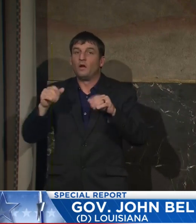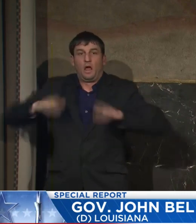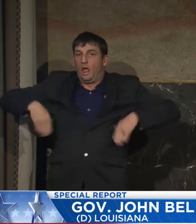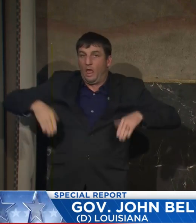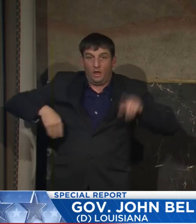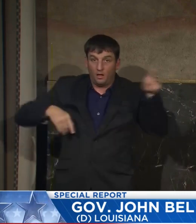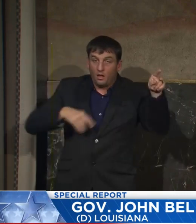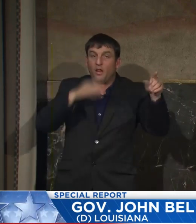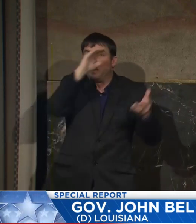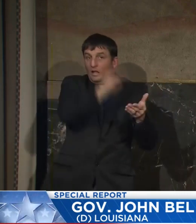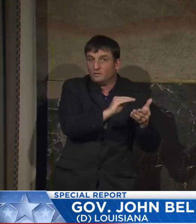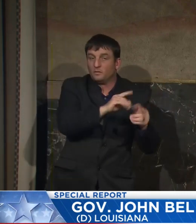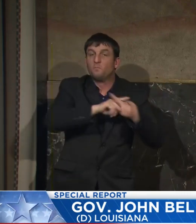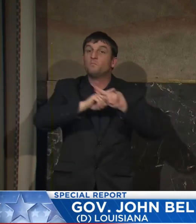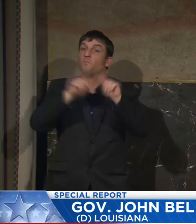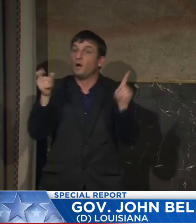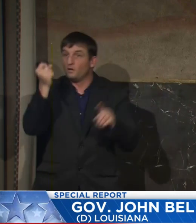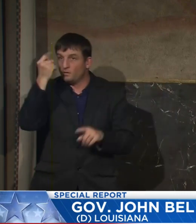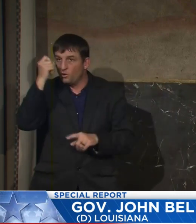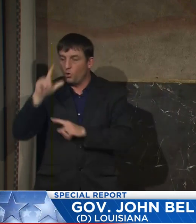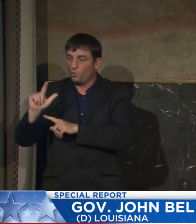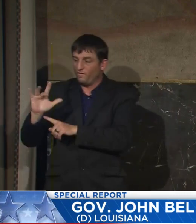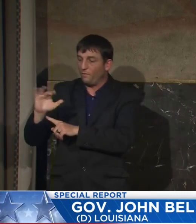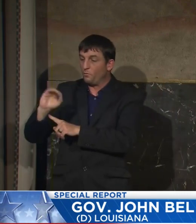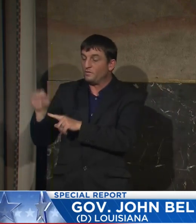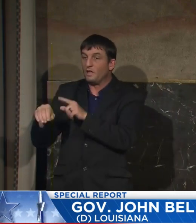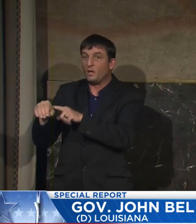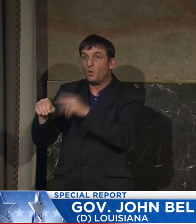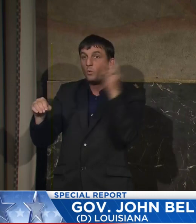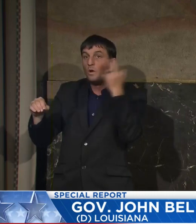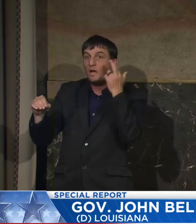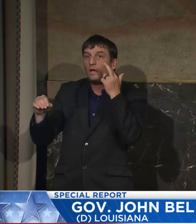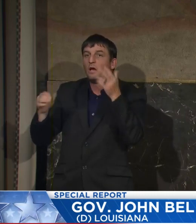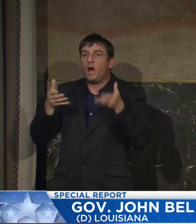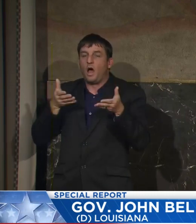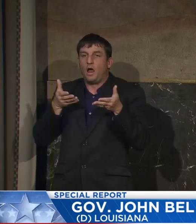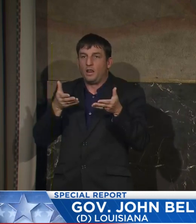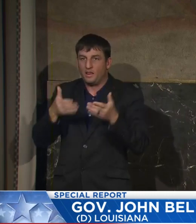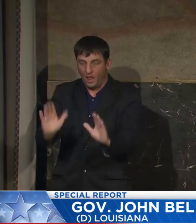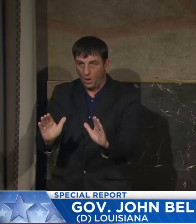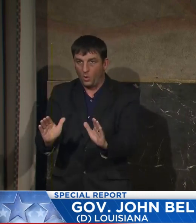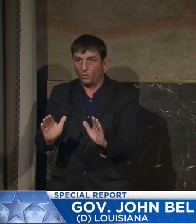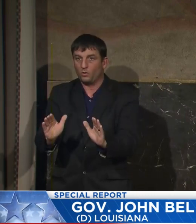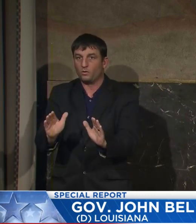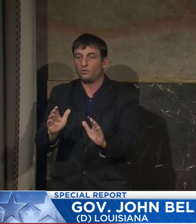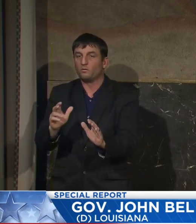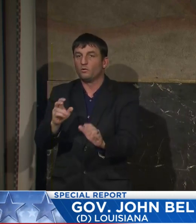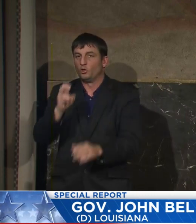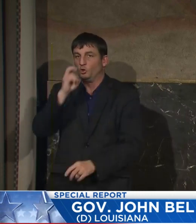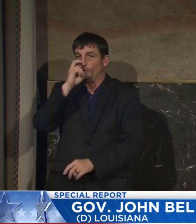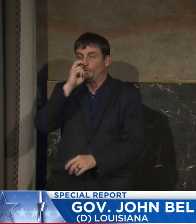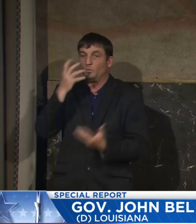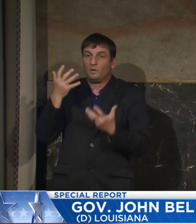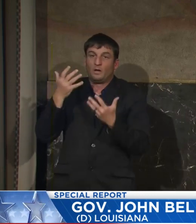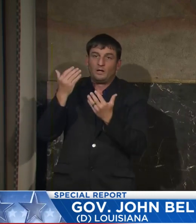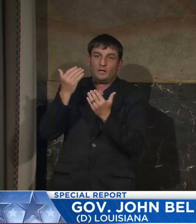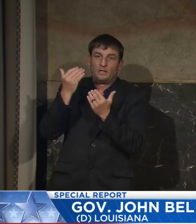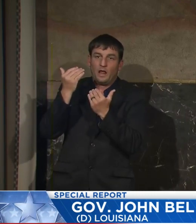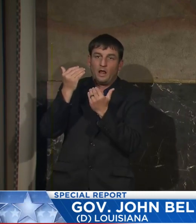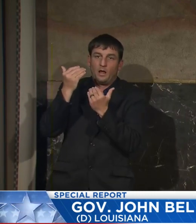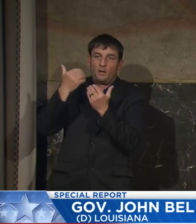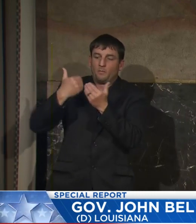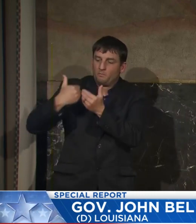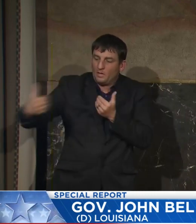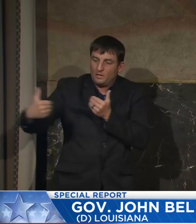But that 25% is designed to allow for the strict physical distancing, social distancing that is